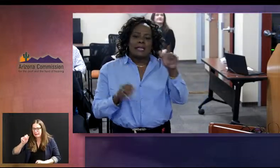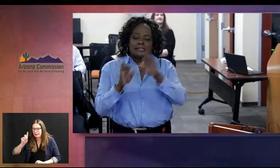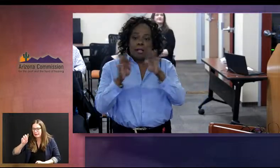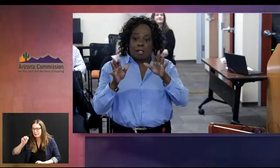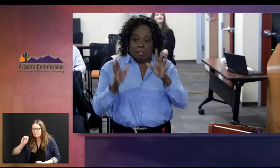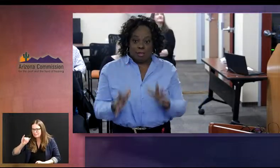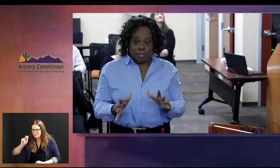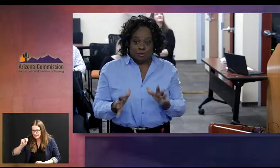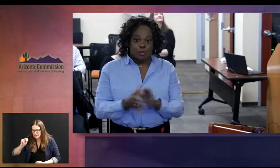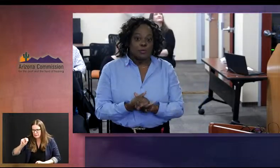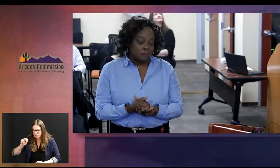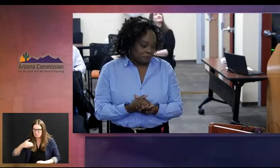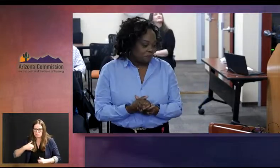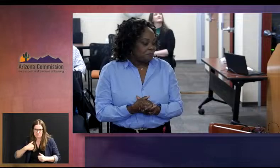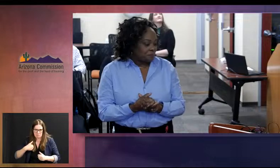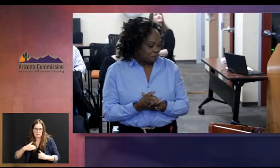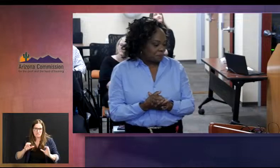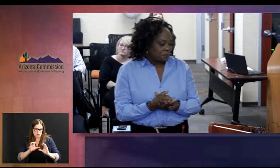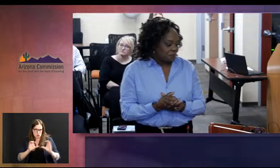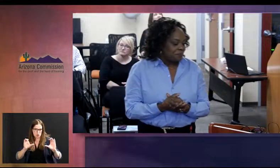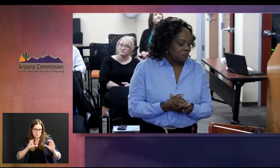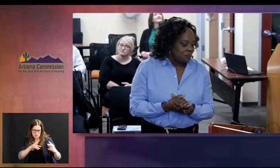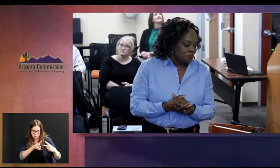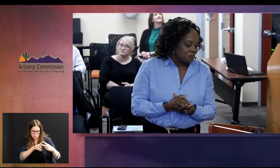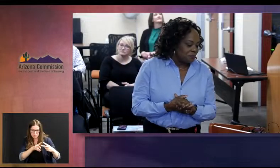I'm also a licensed ASL interpreter.